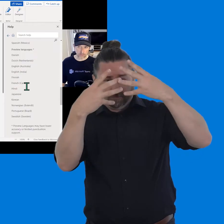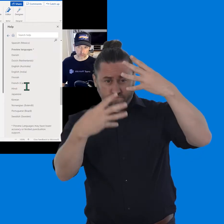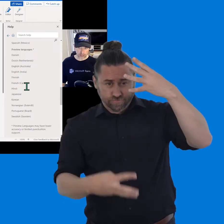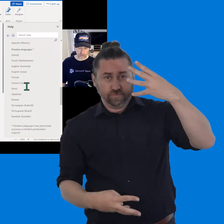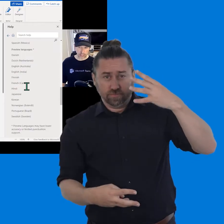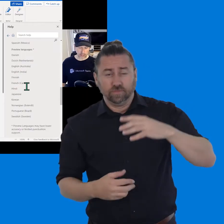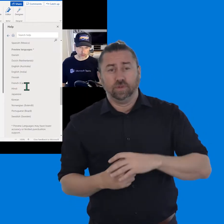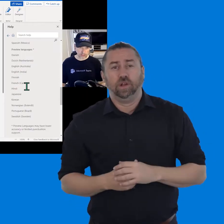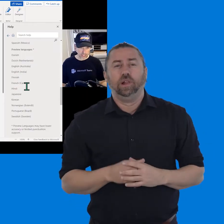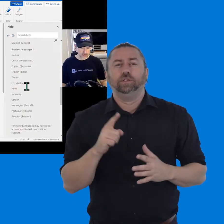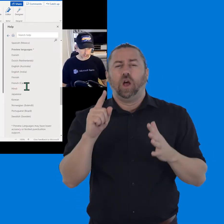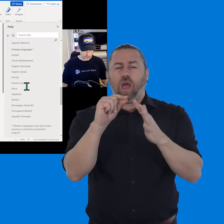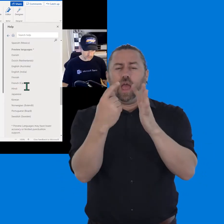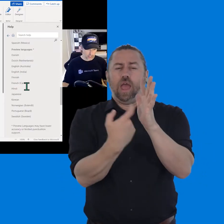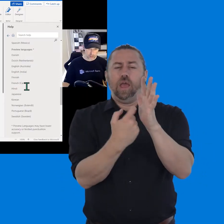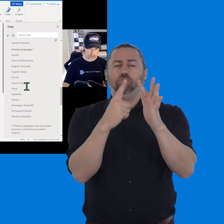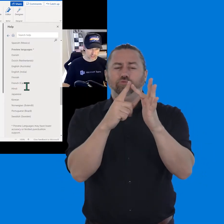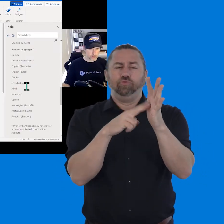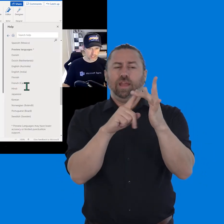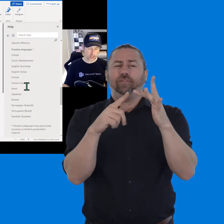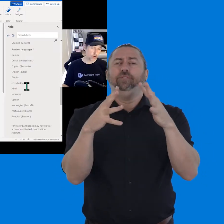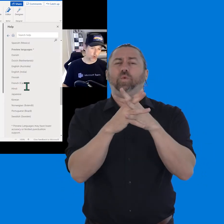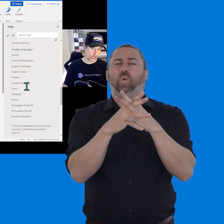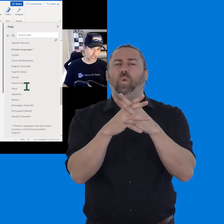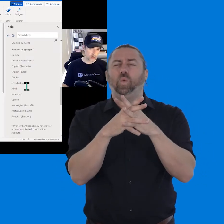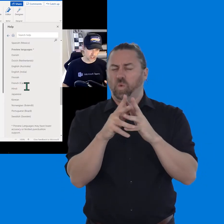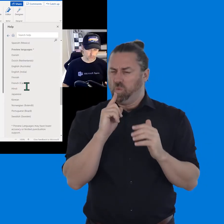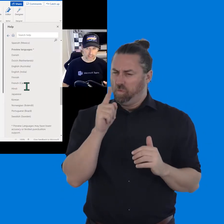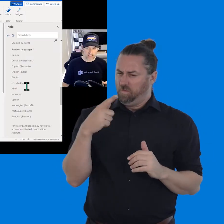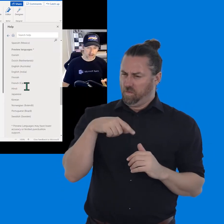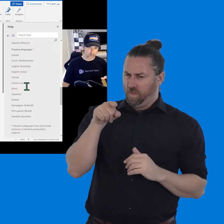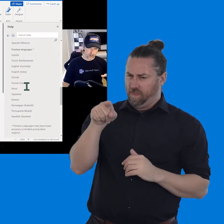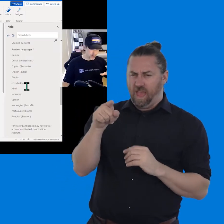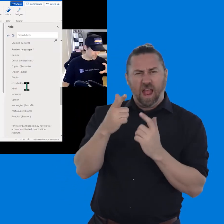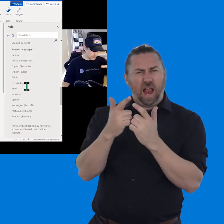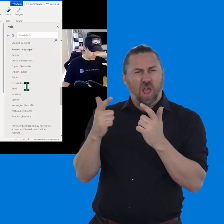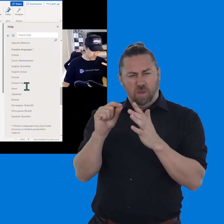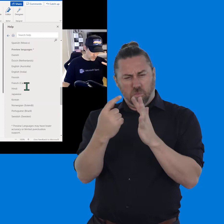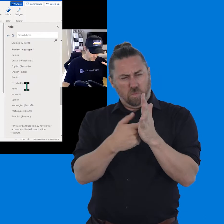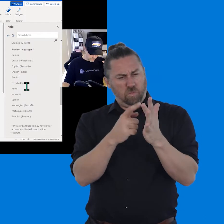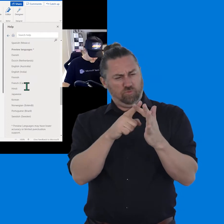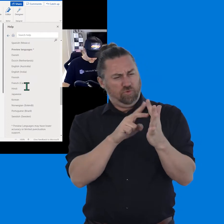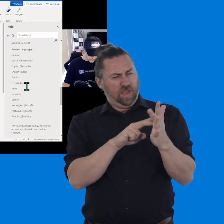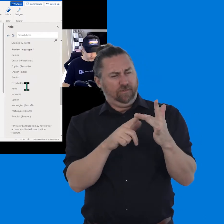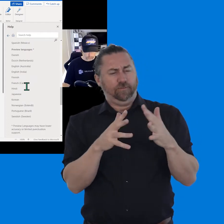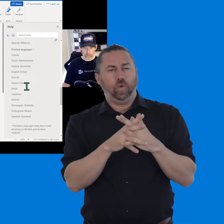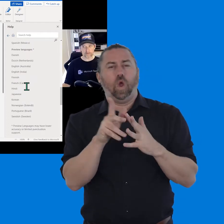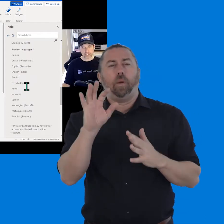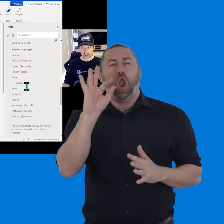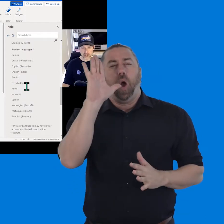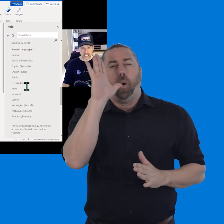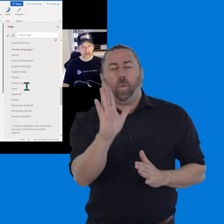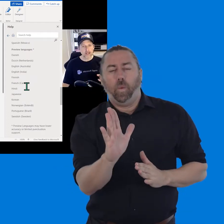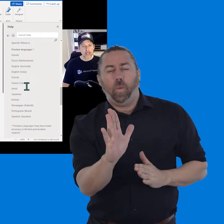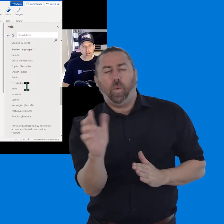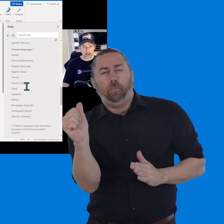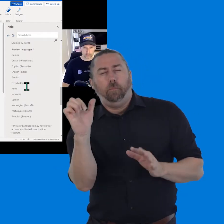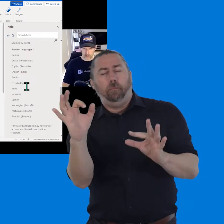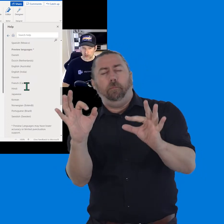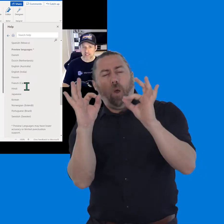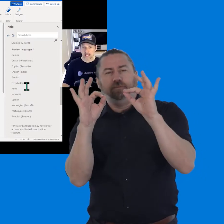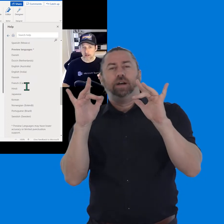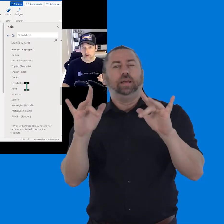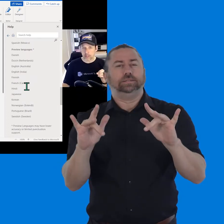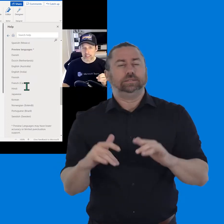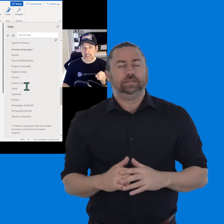the preview languages. Now, the preview languages doesn't mean they're not working. It just means that they're not, you know, full featured yet.